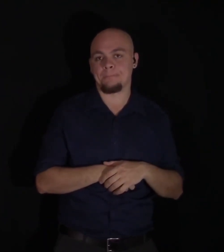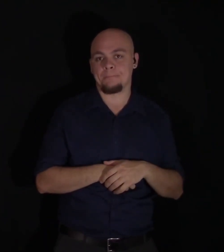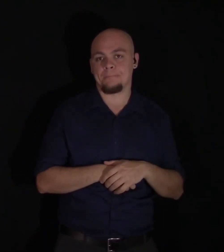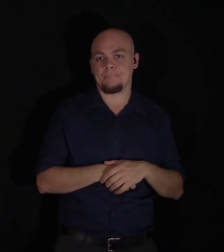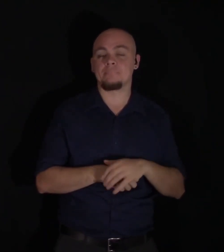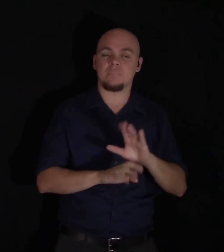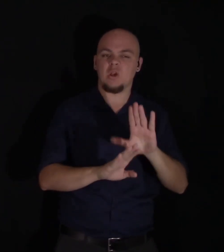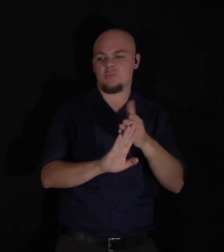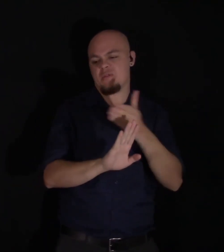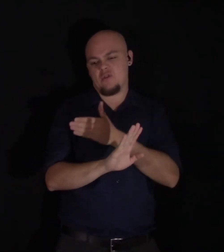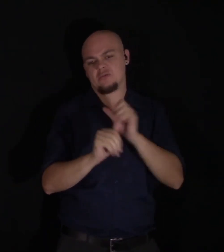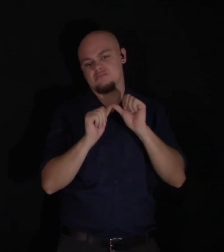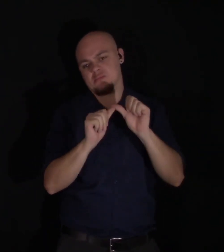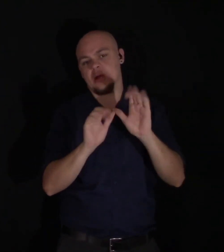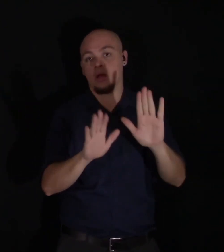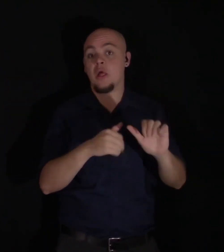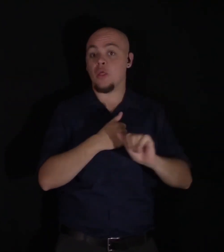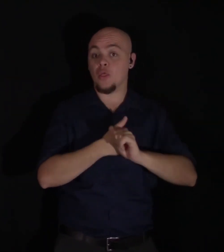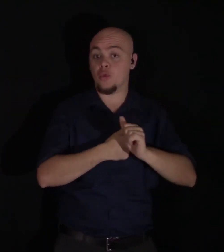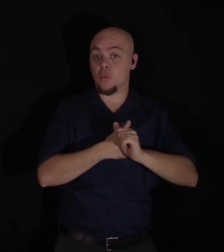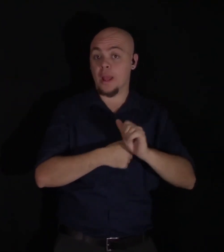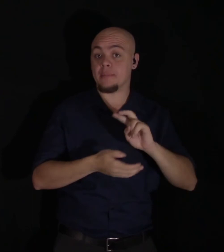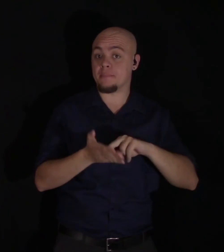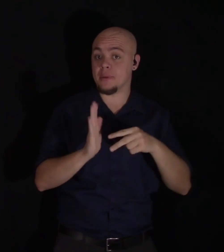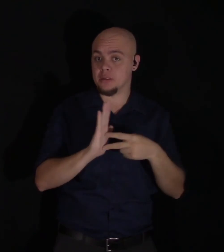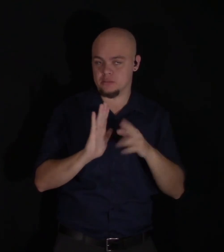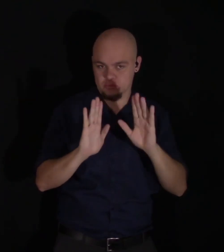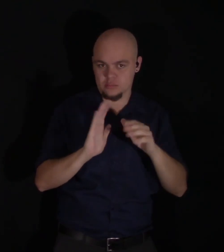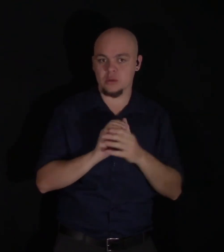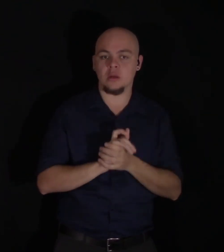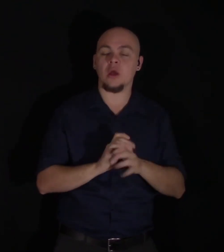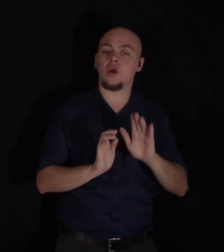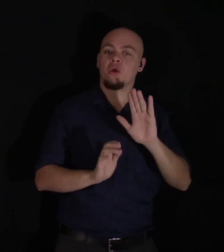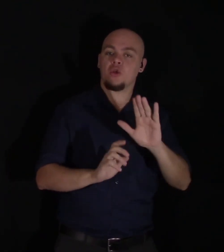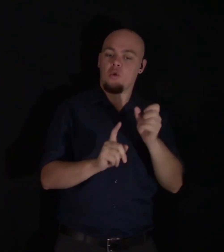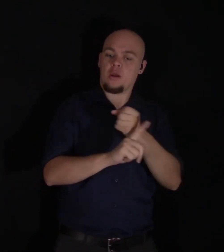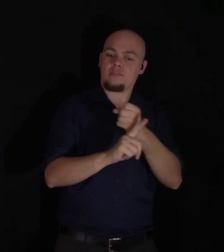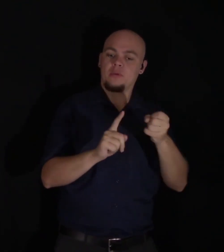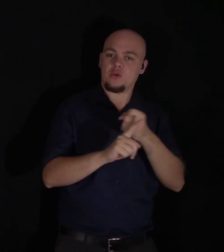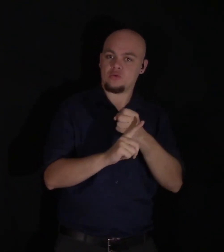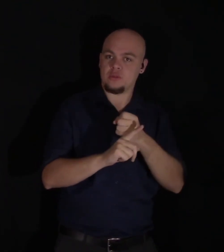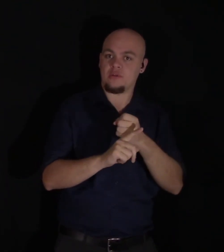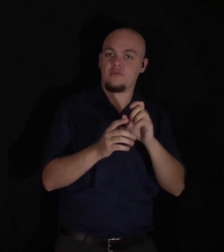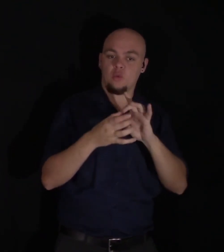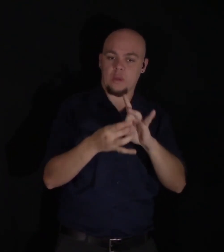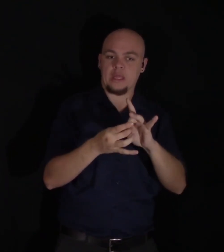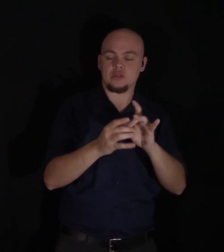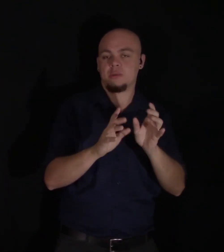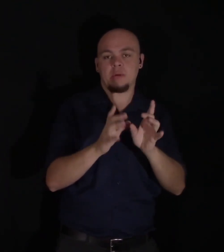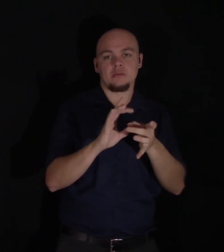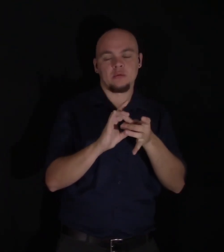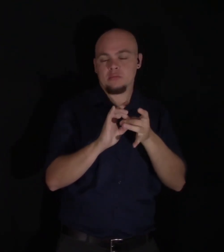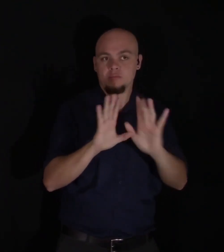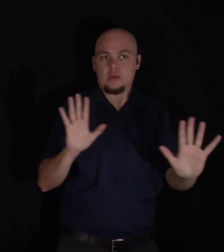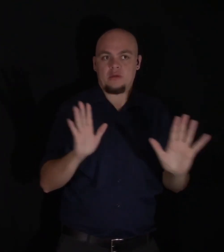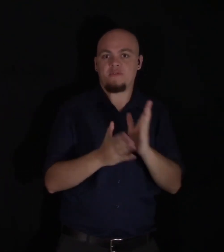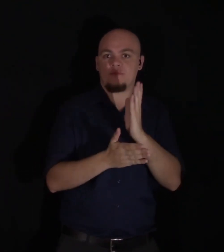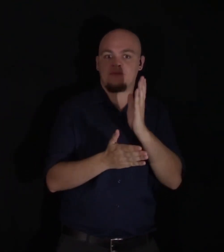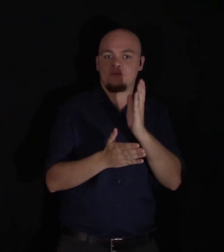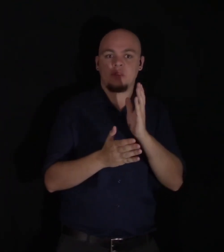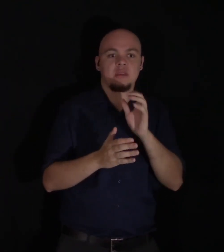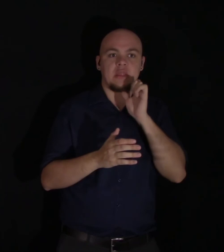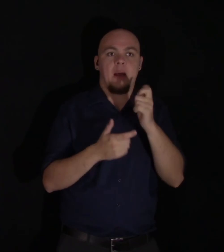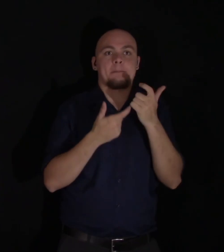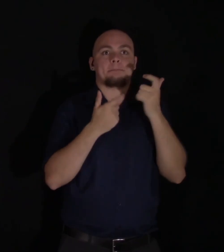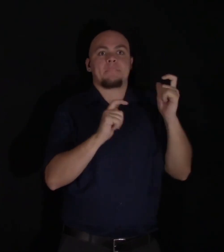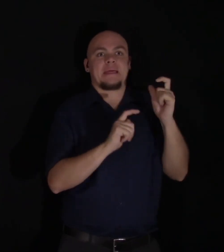before I go on, I want to be clear about threat. If you are in an abusive relationship, you must get out. I'm not talking about big T threat,